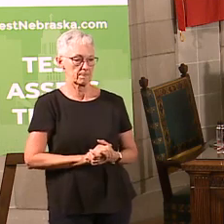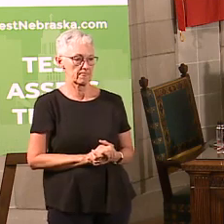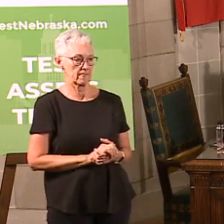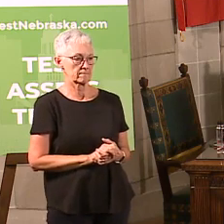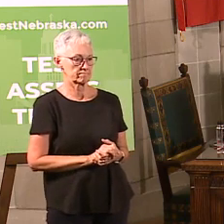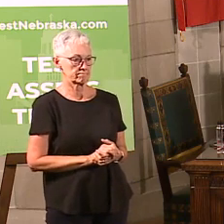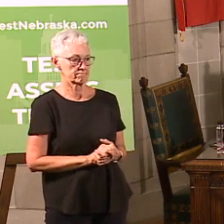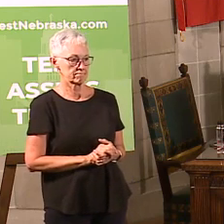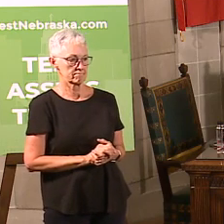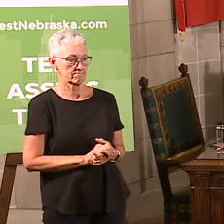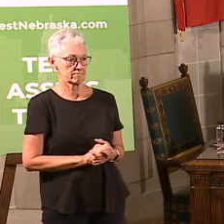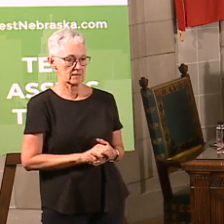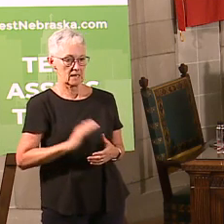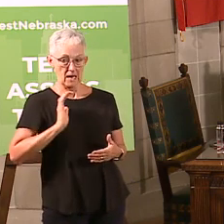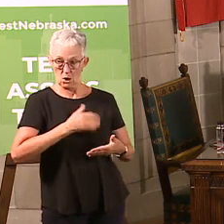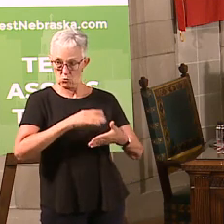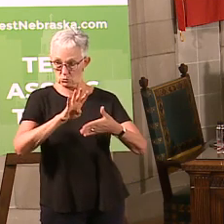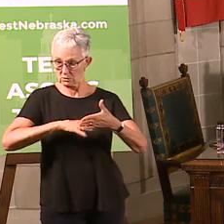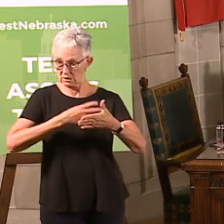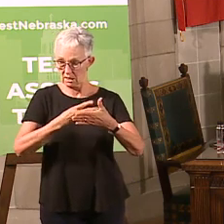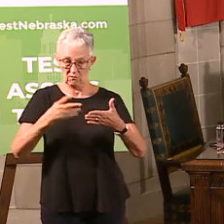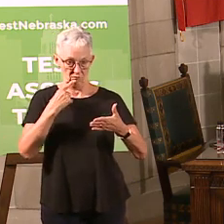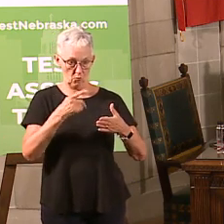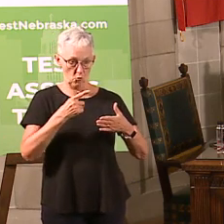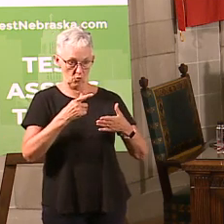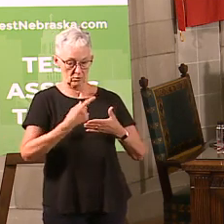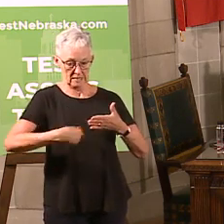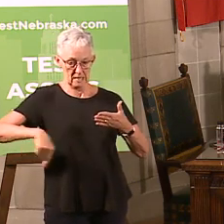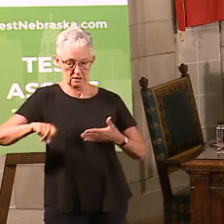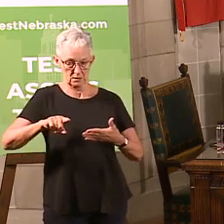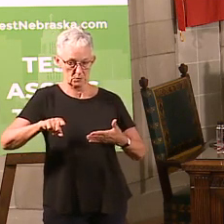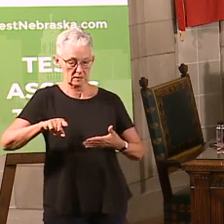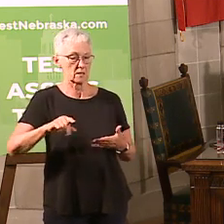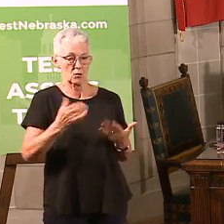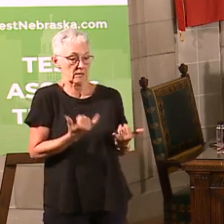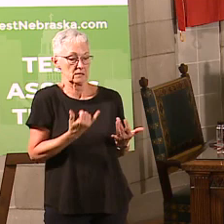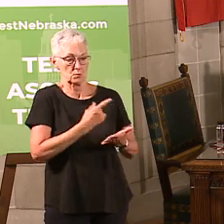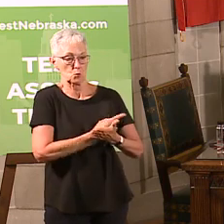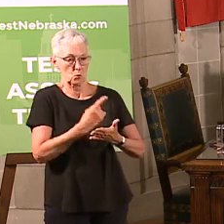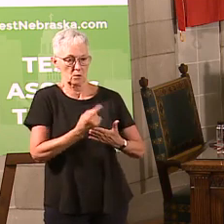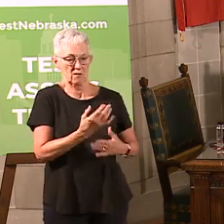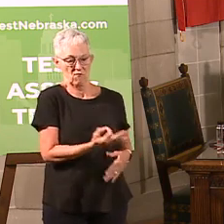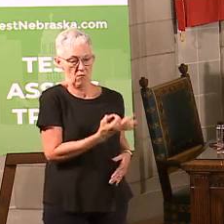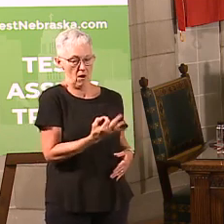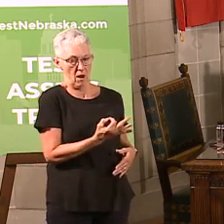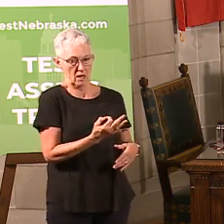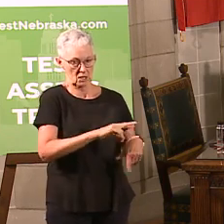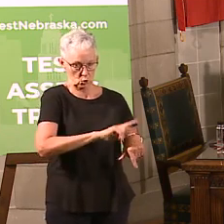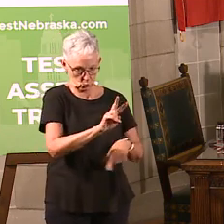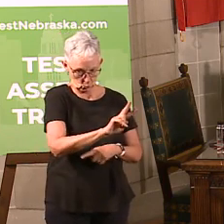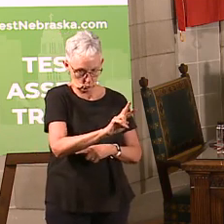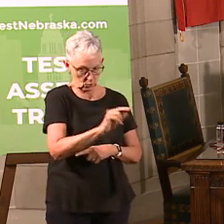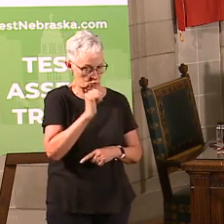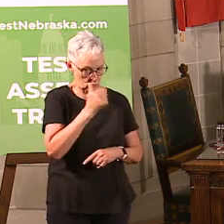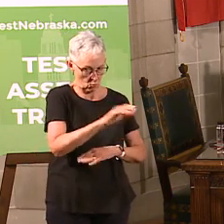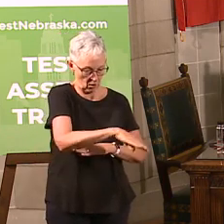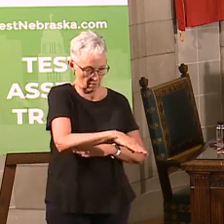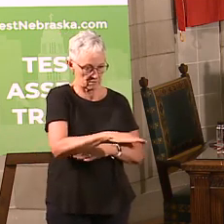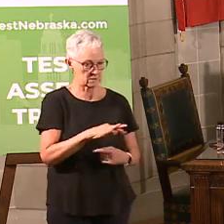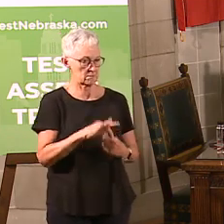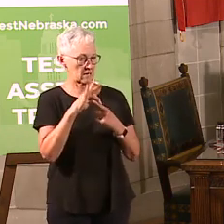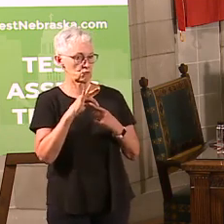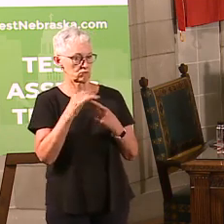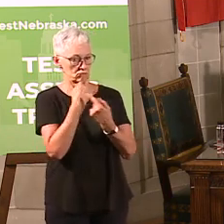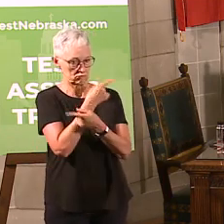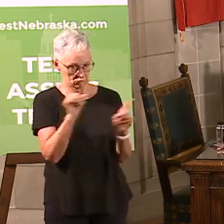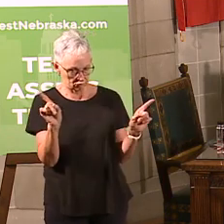upcoming schedule, we're going to have a 2 p.m. briefing tomorrow afternoon, Friday. We've got a special announcement for that, so wanted to give everybody